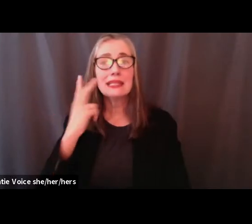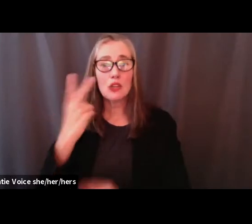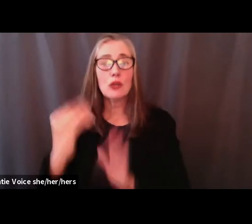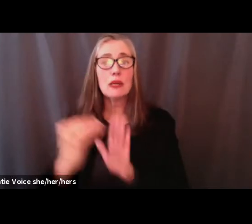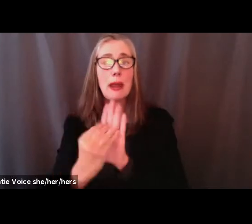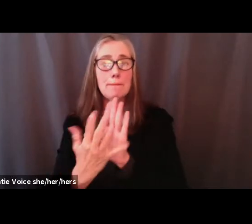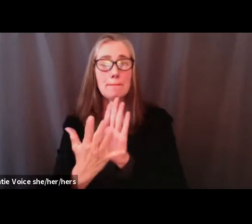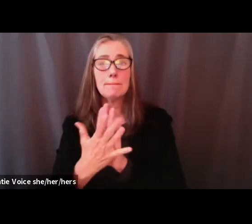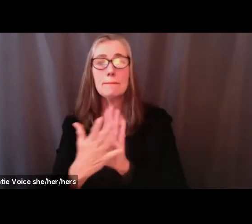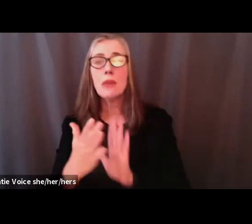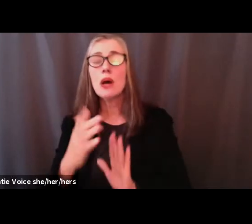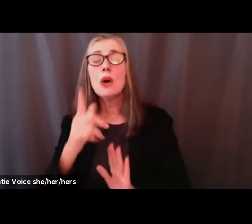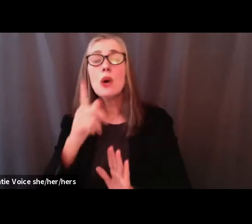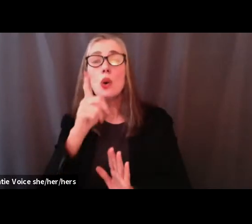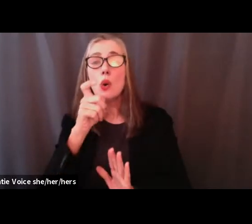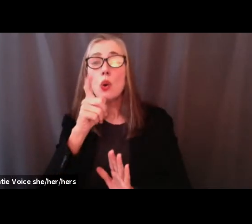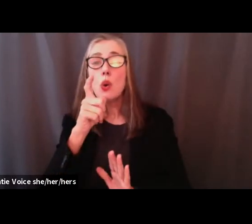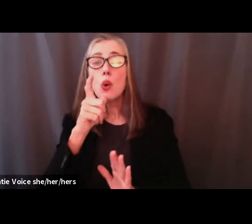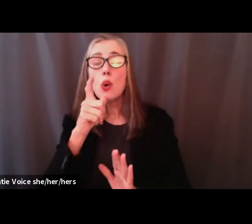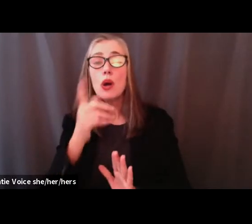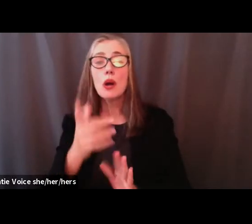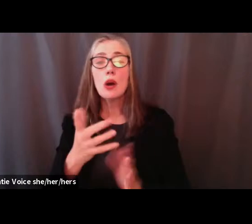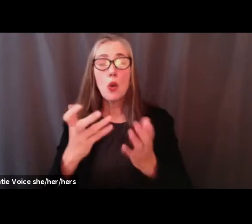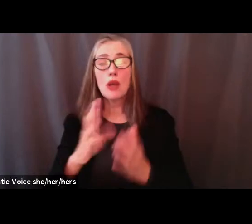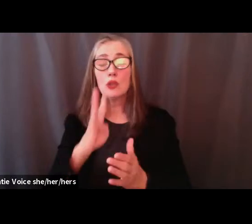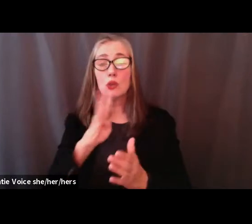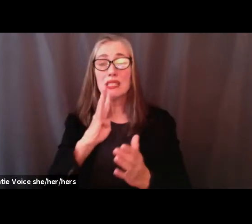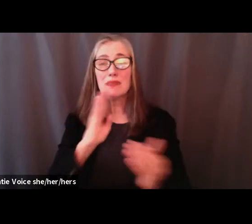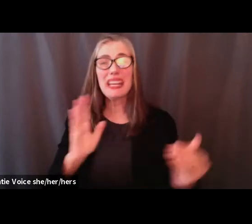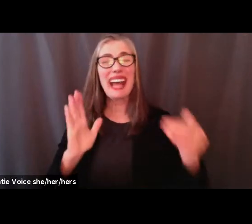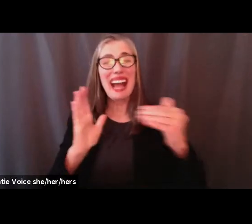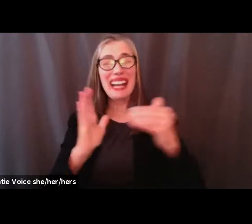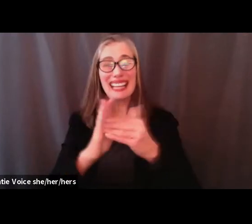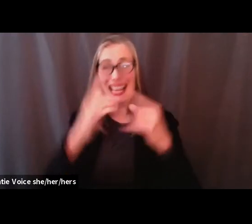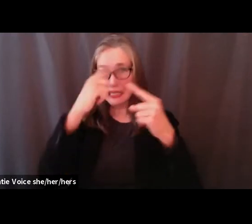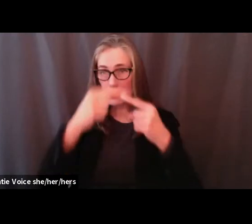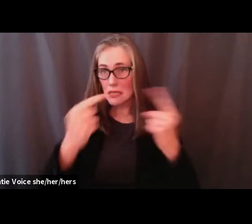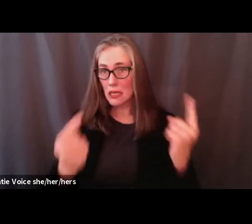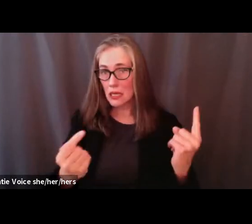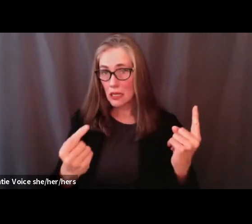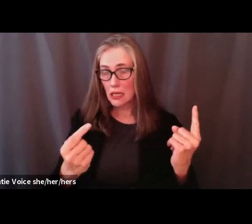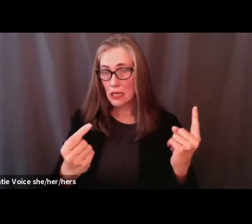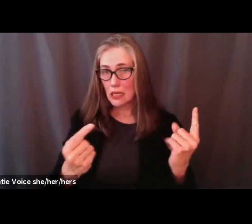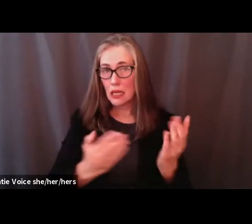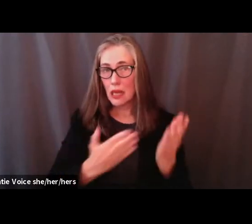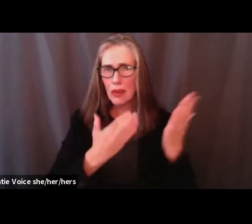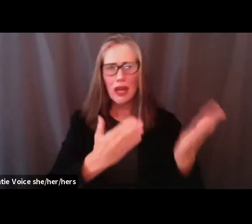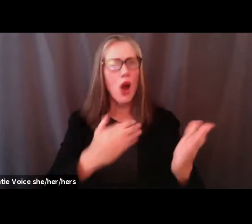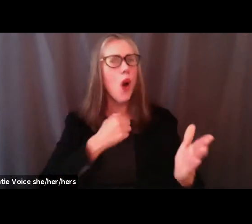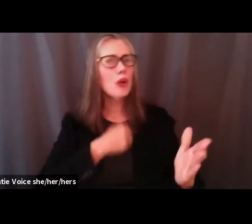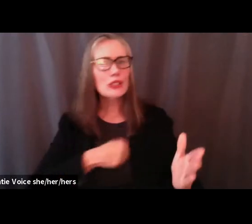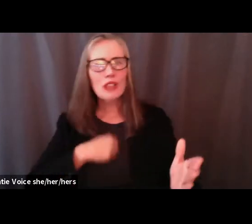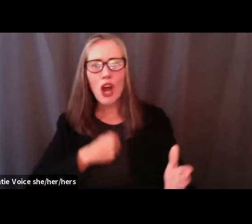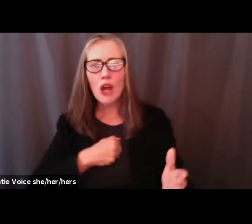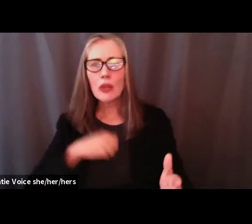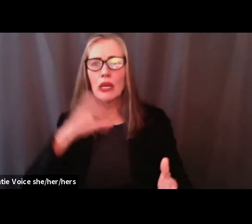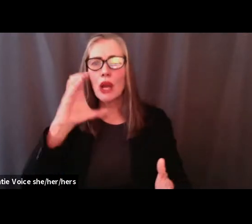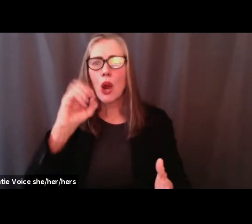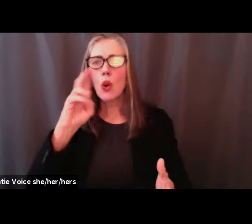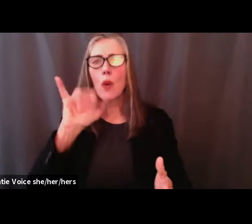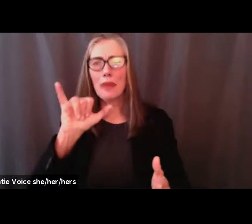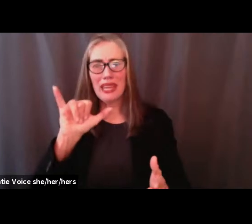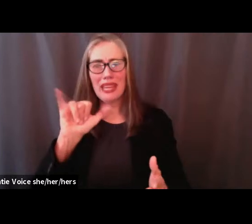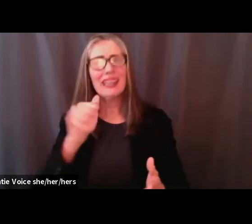who would like to speak against the motion to adopt the rules? I'm sorry, Kobe, there were a handful of folks raising their hand to speak in